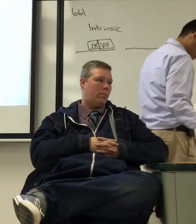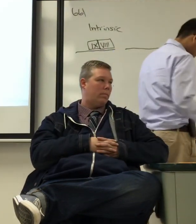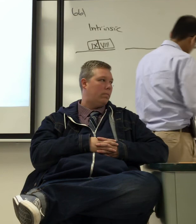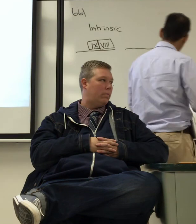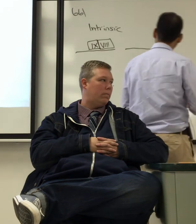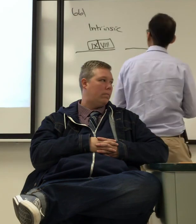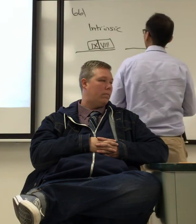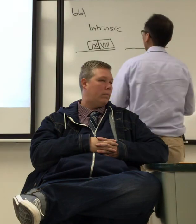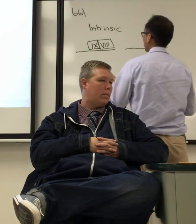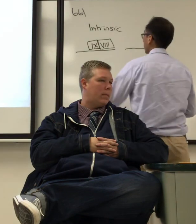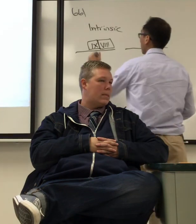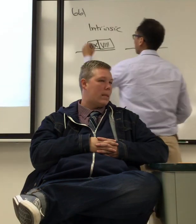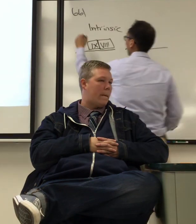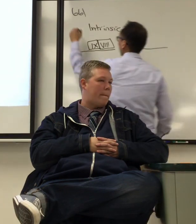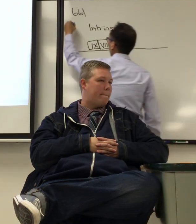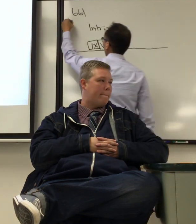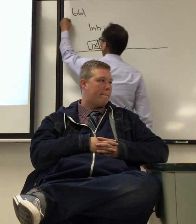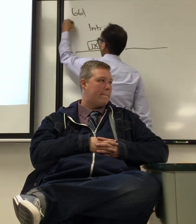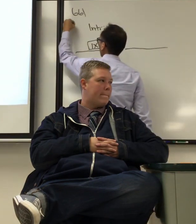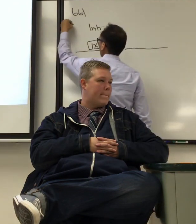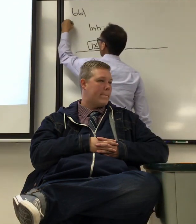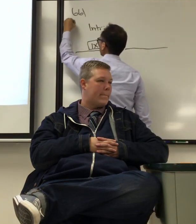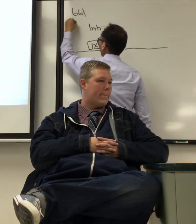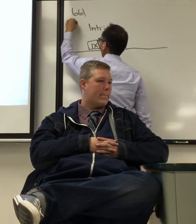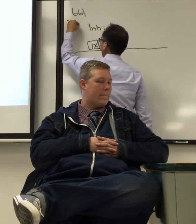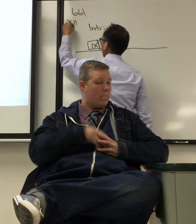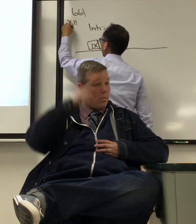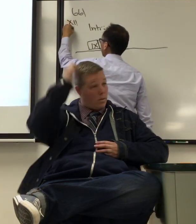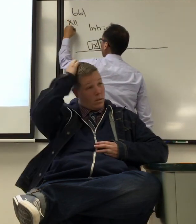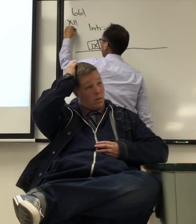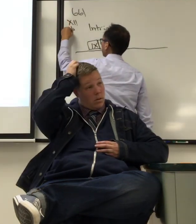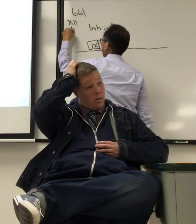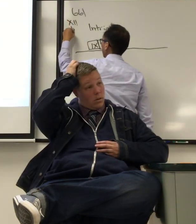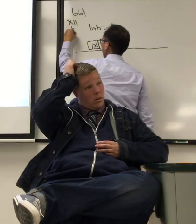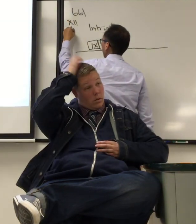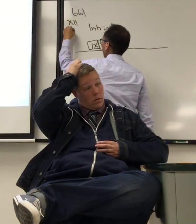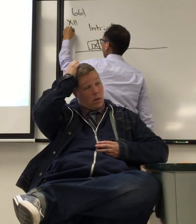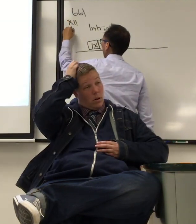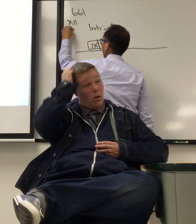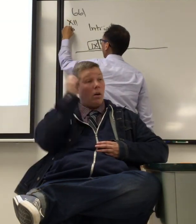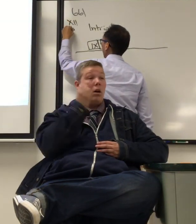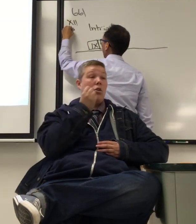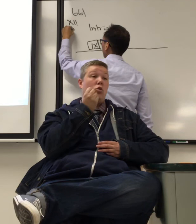there. So you had to go 12 to get to